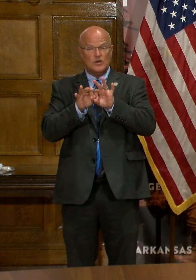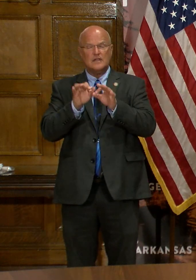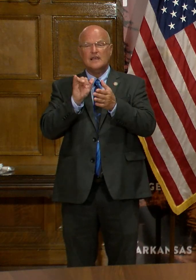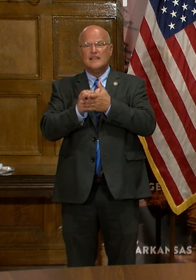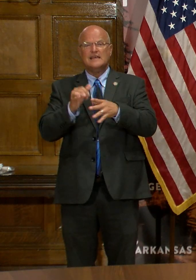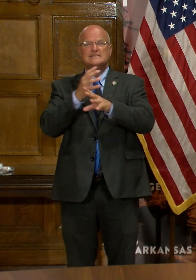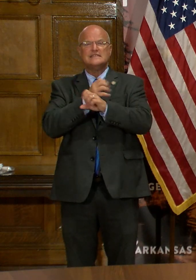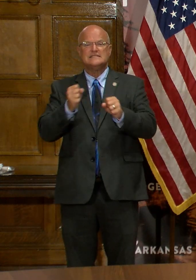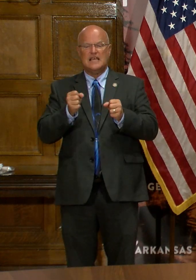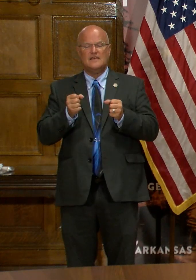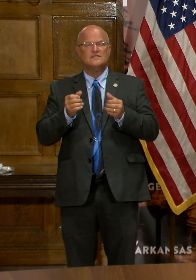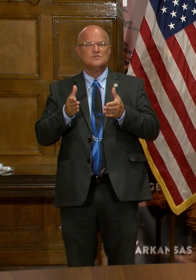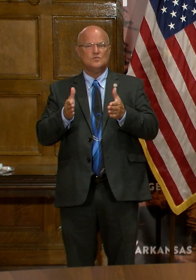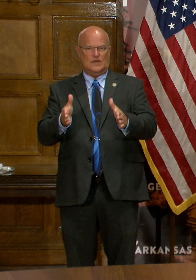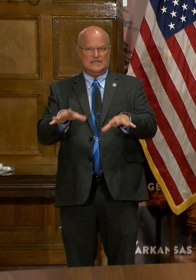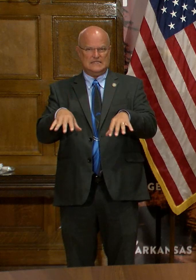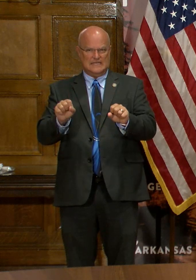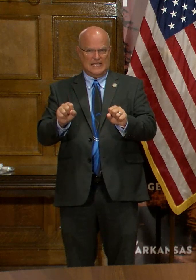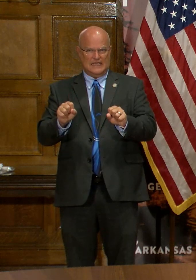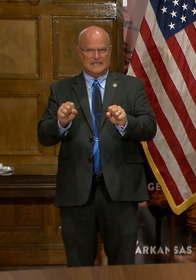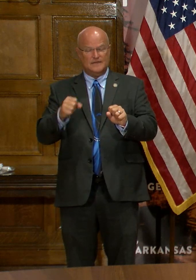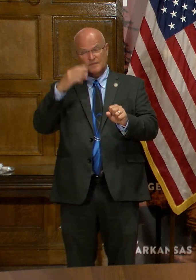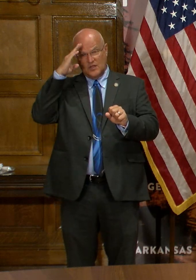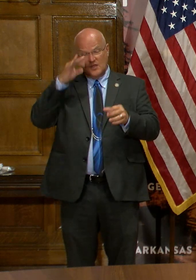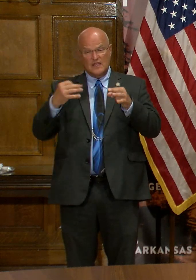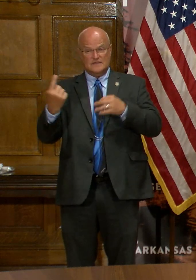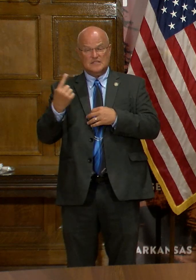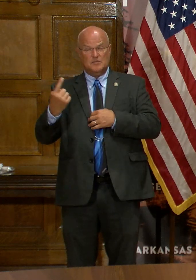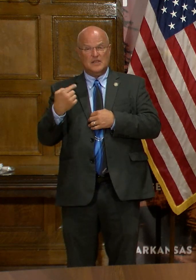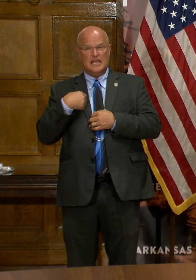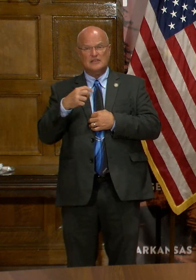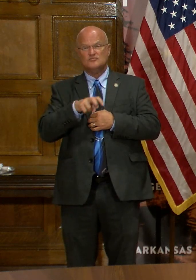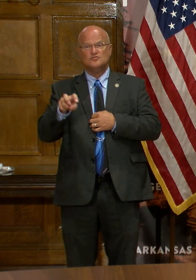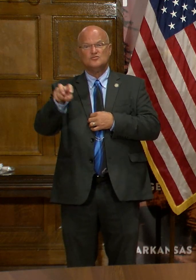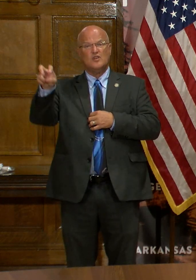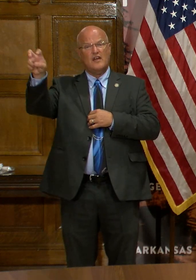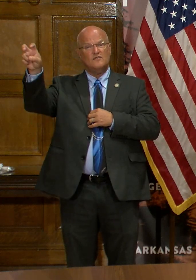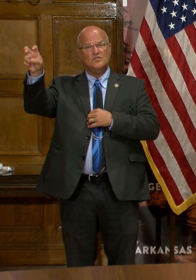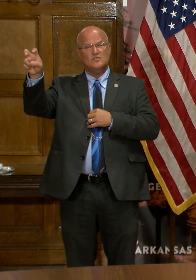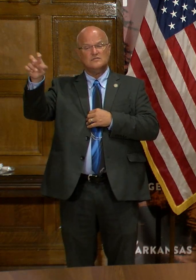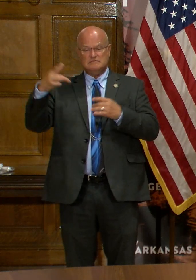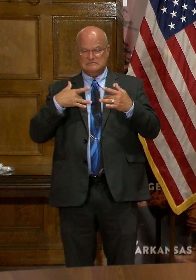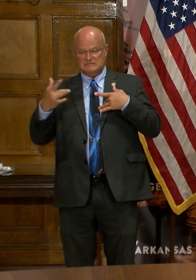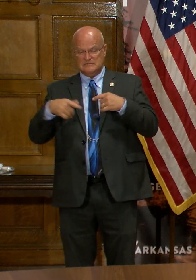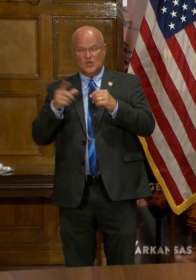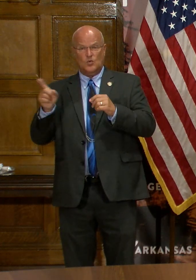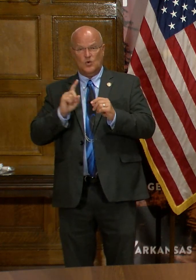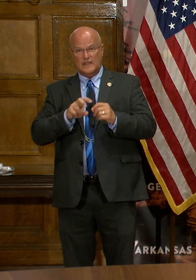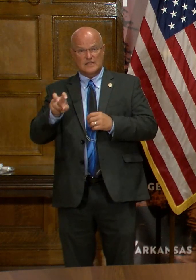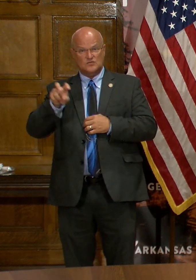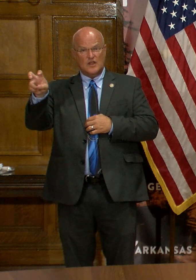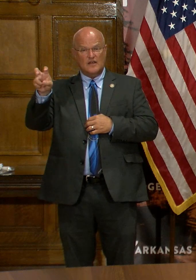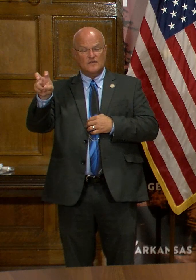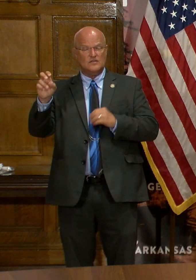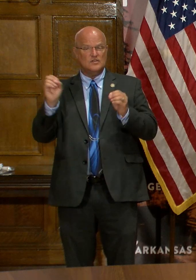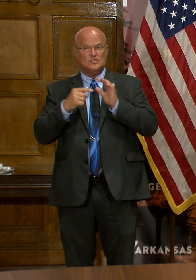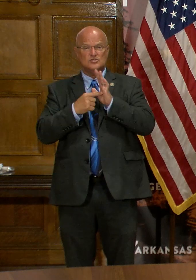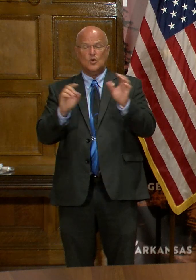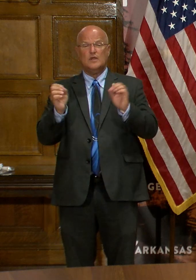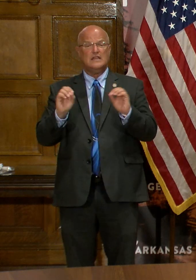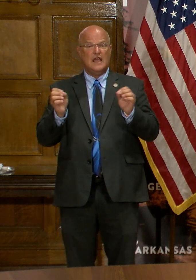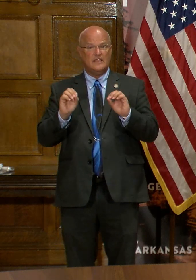the safest route to take. You know, if somebody has traveled, they're worried about where they traveled, they're